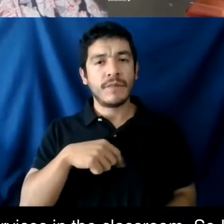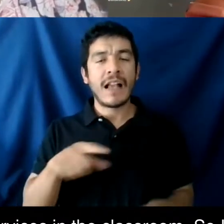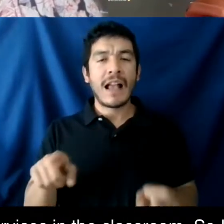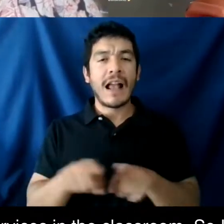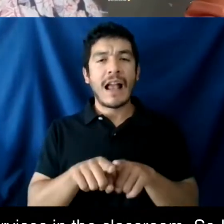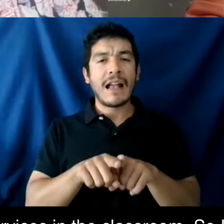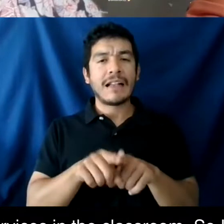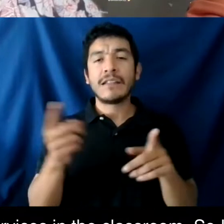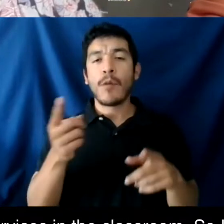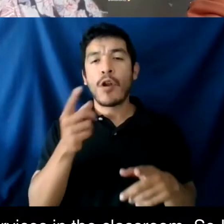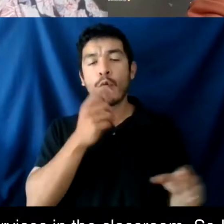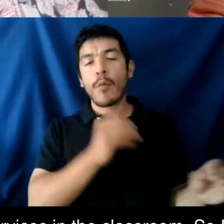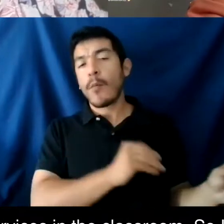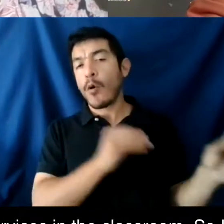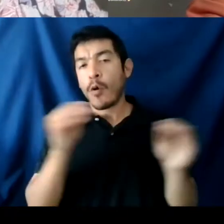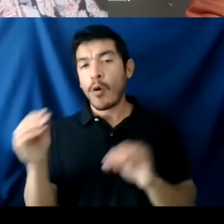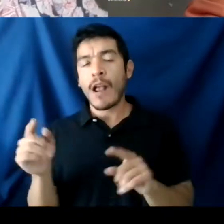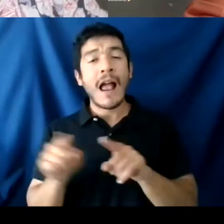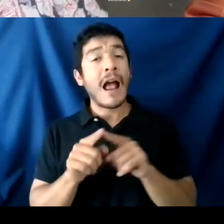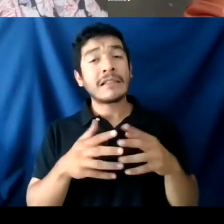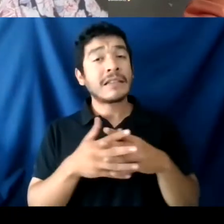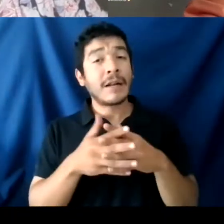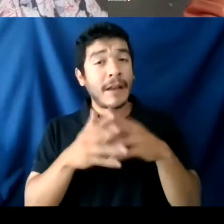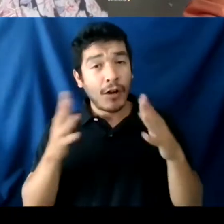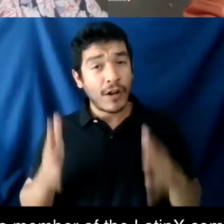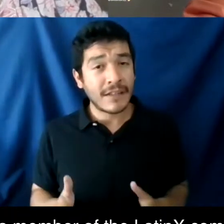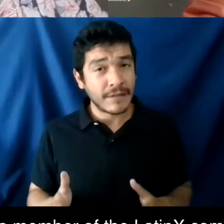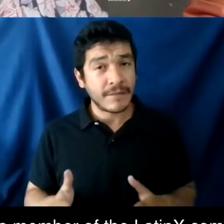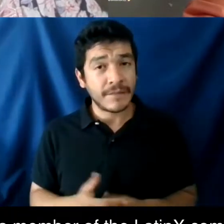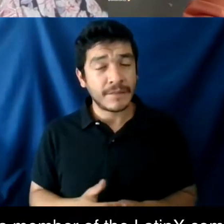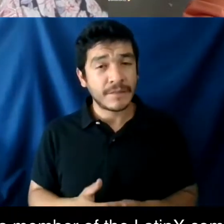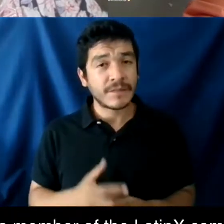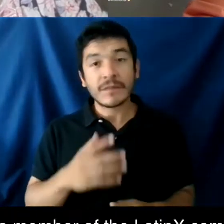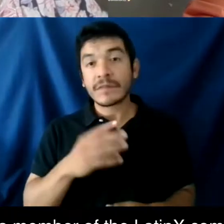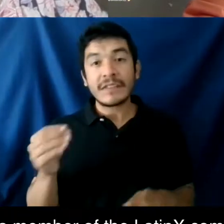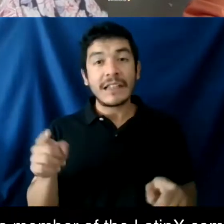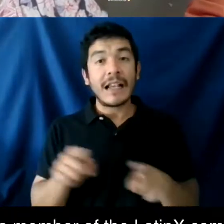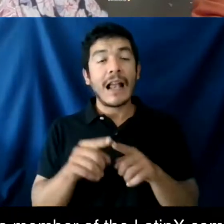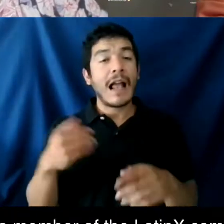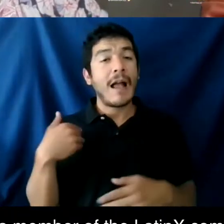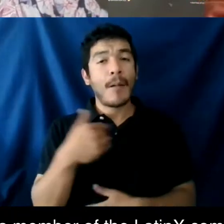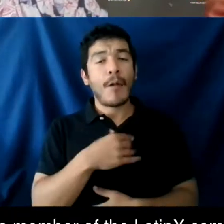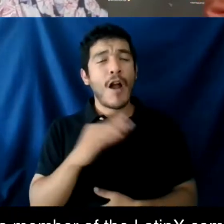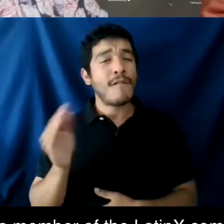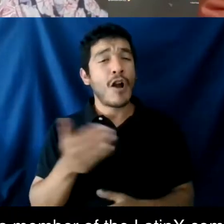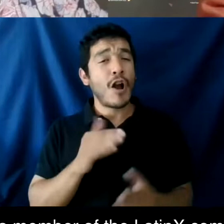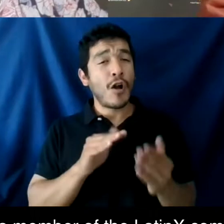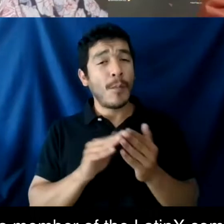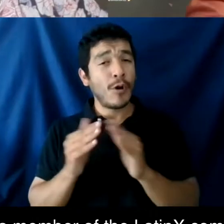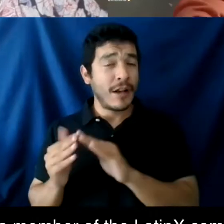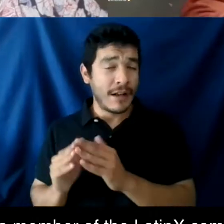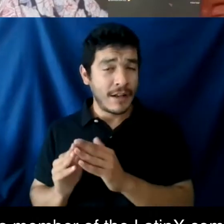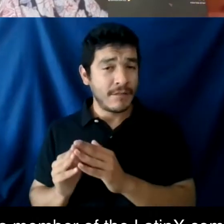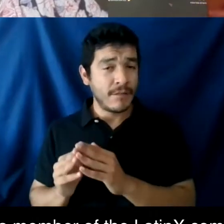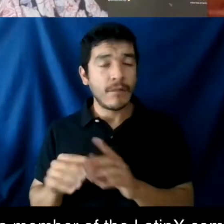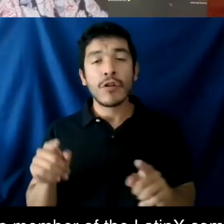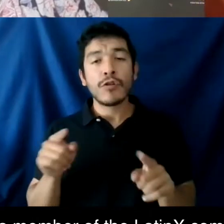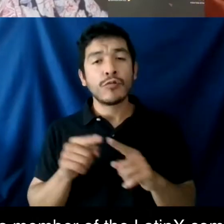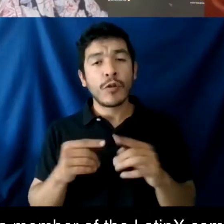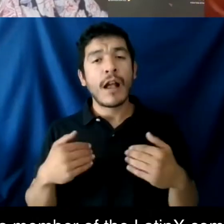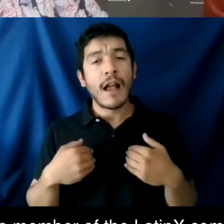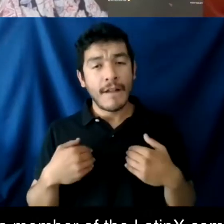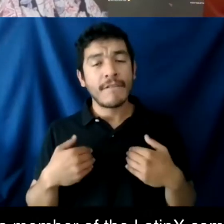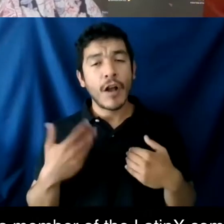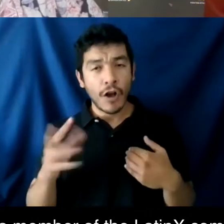immigrant, as an American, and as a member of the Latinx community to have